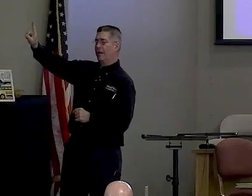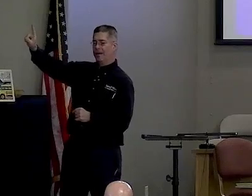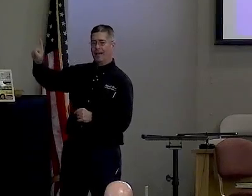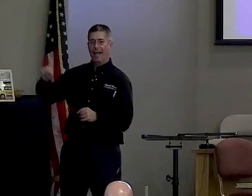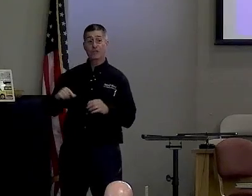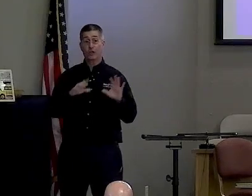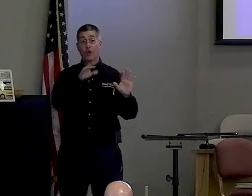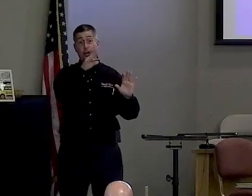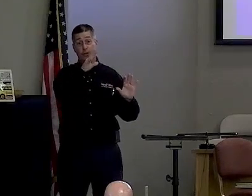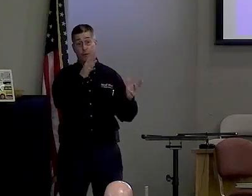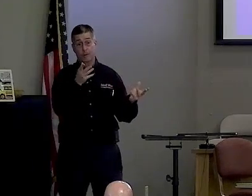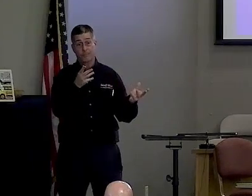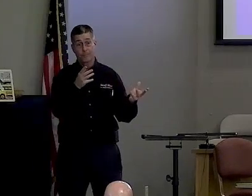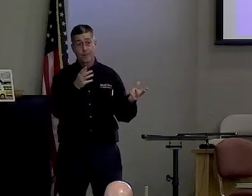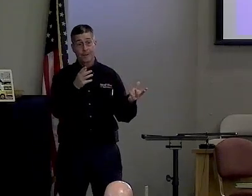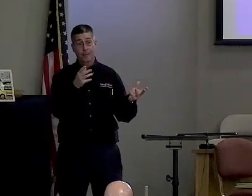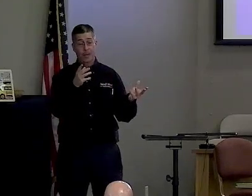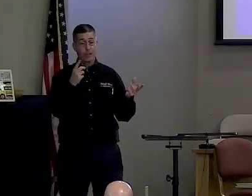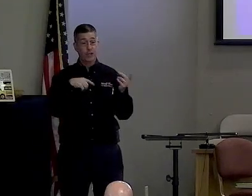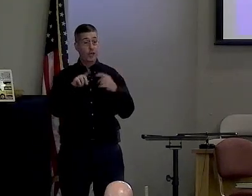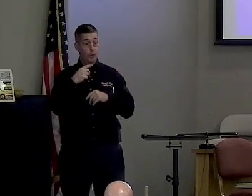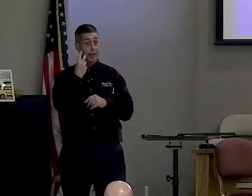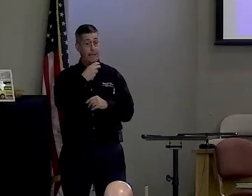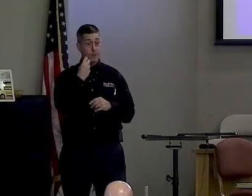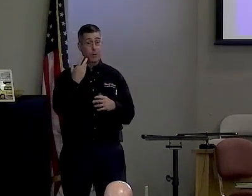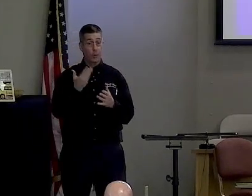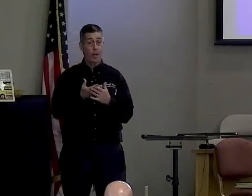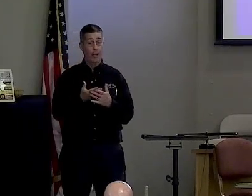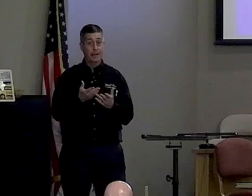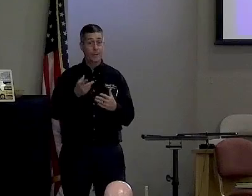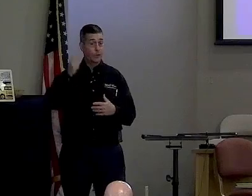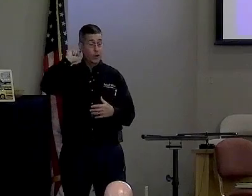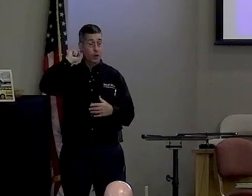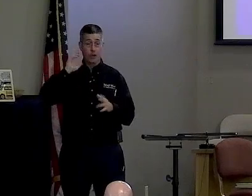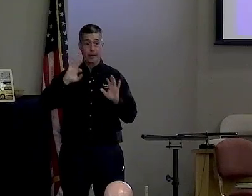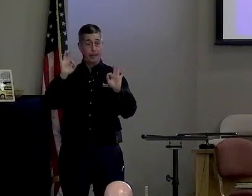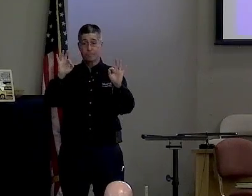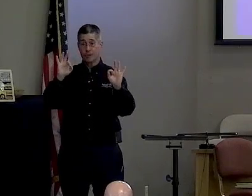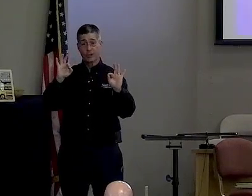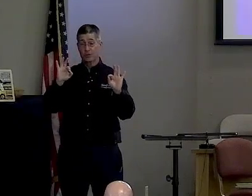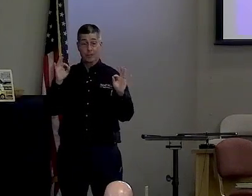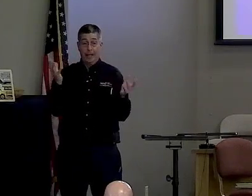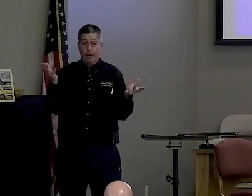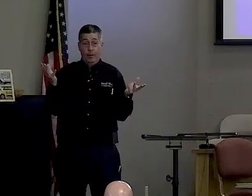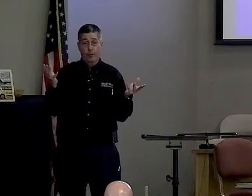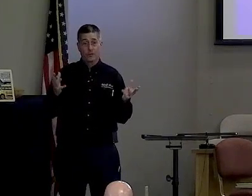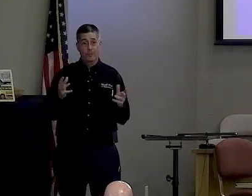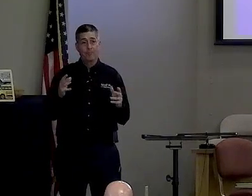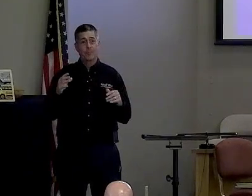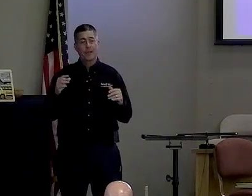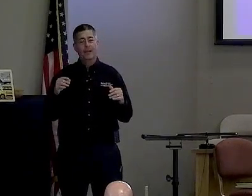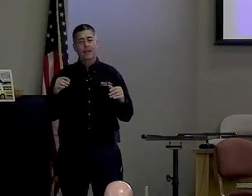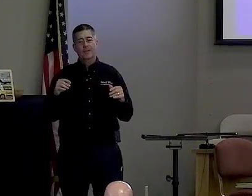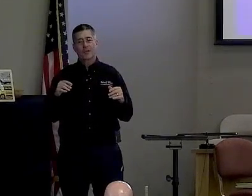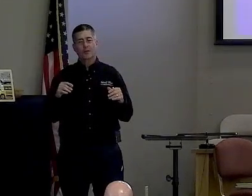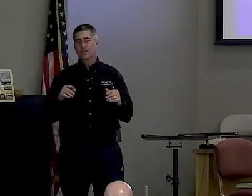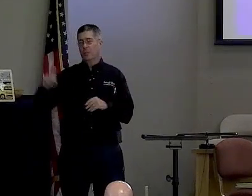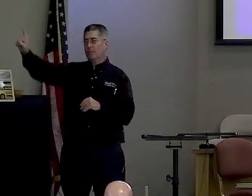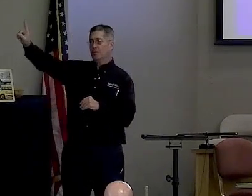wait. I started talking to her. Because she could read lips pretty well. And with her cochlear in, she's like a hearing person. So she said, wait, just a